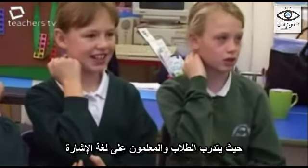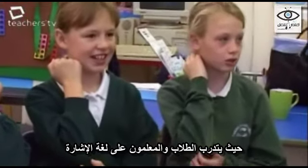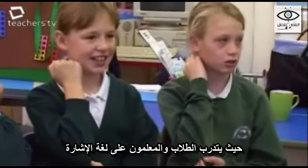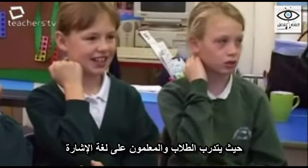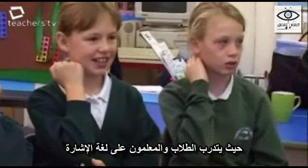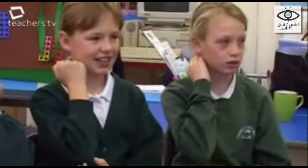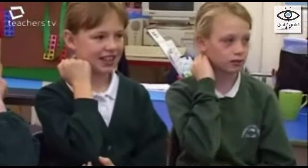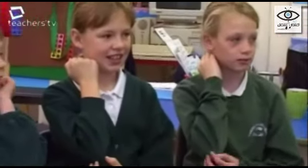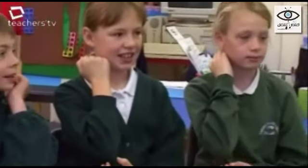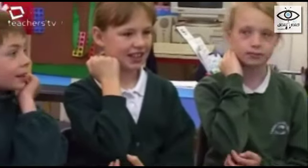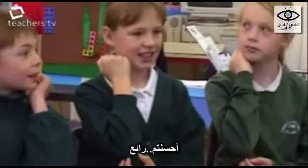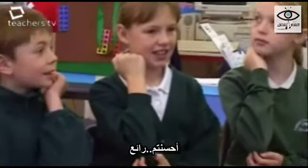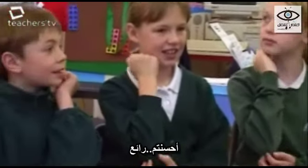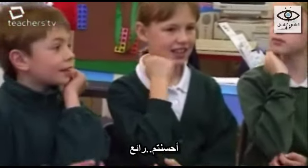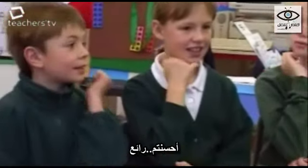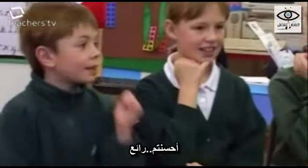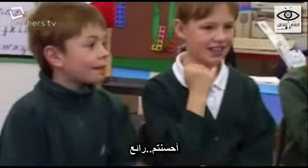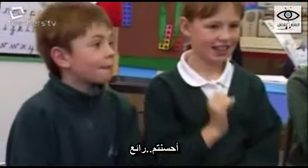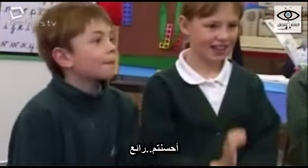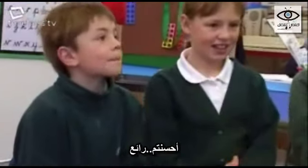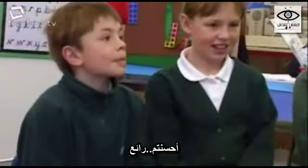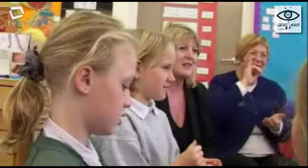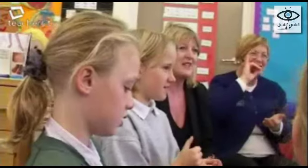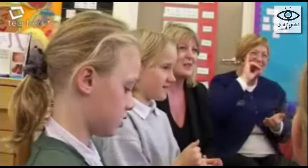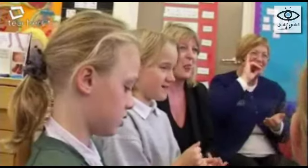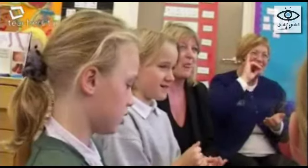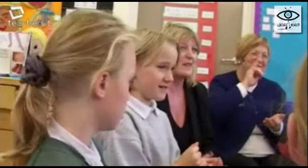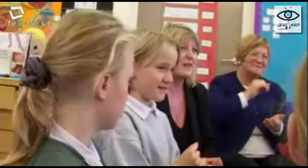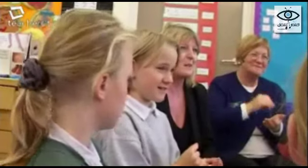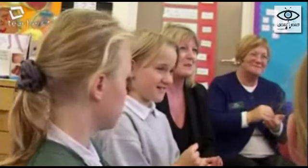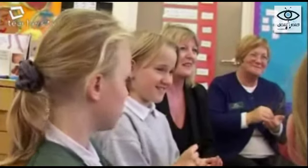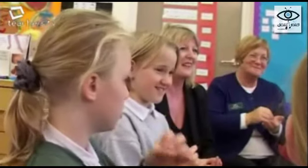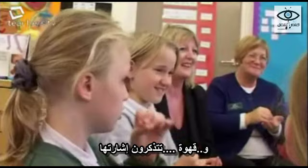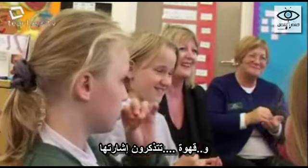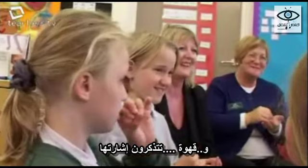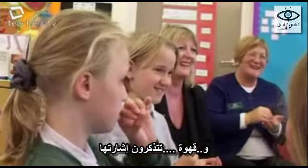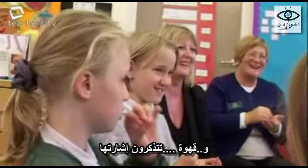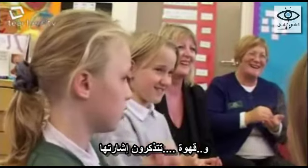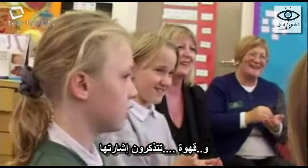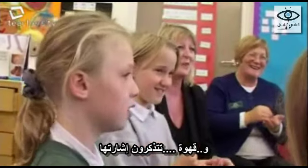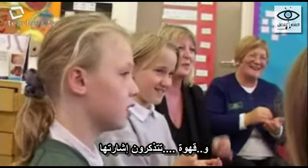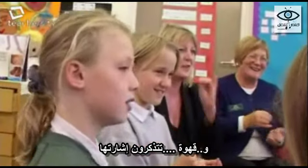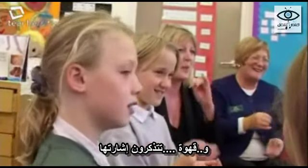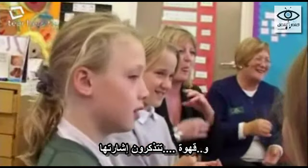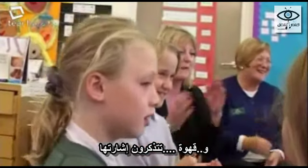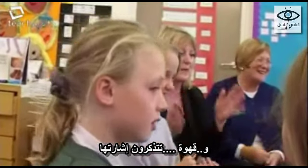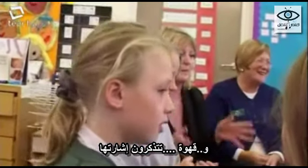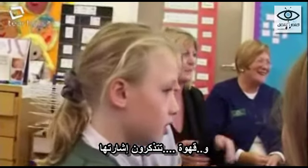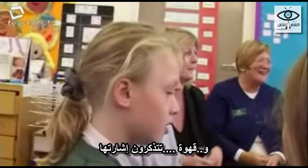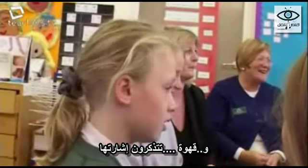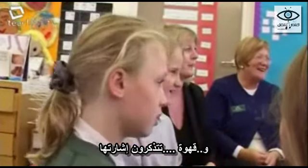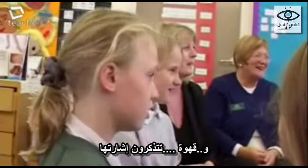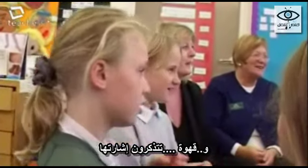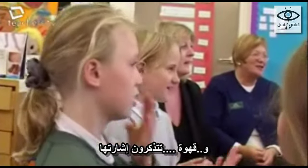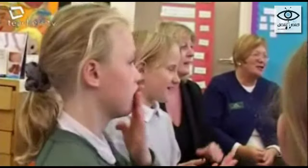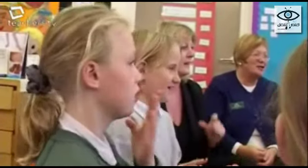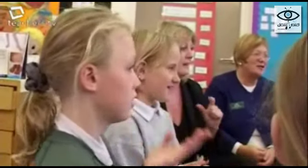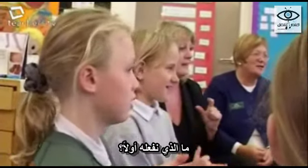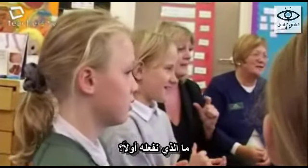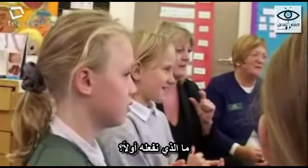signing. You got it right. Fabulous. And coffee. Remember coffee? What do we